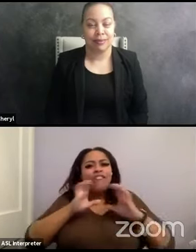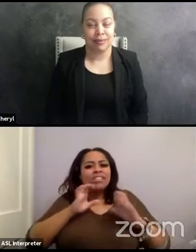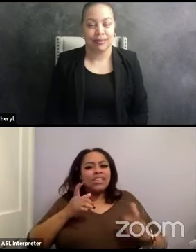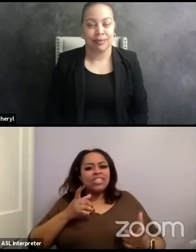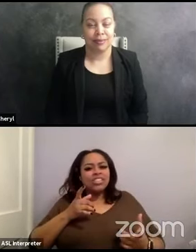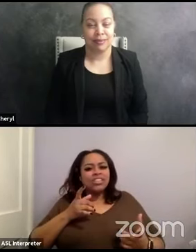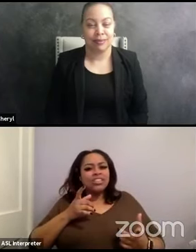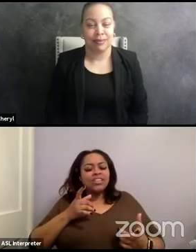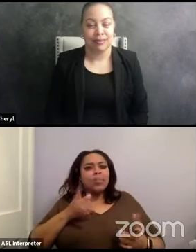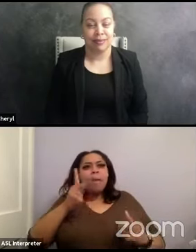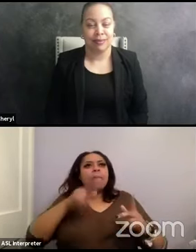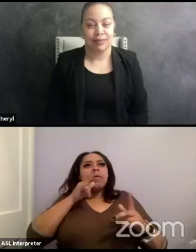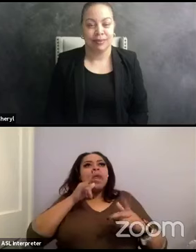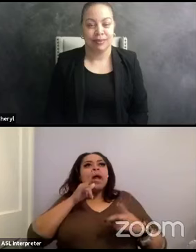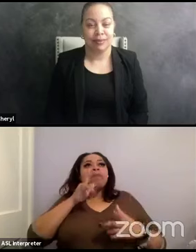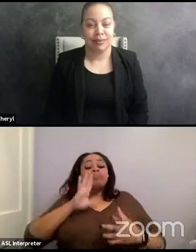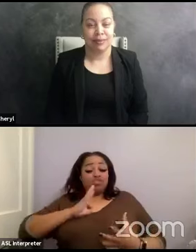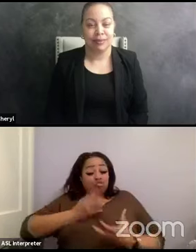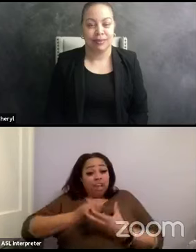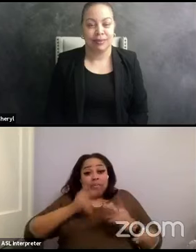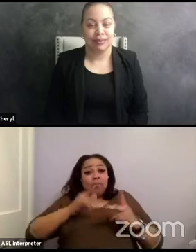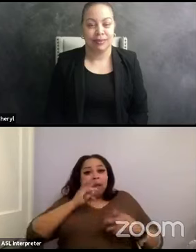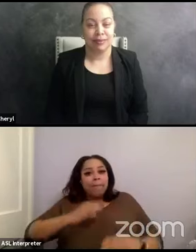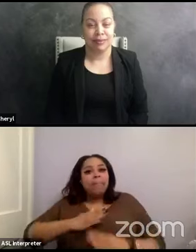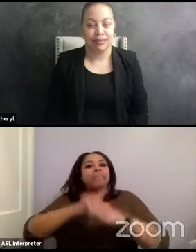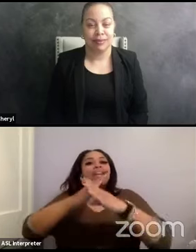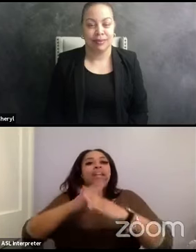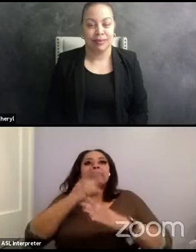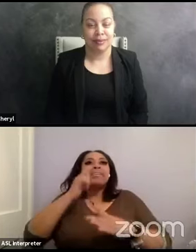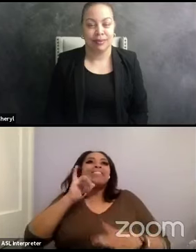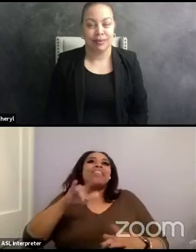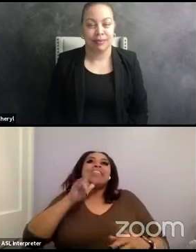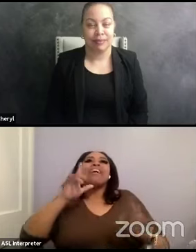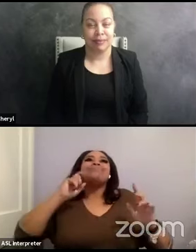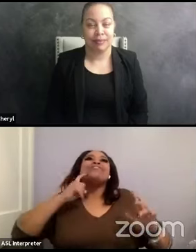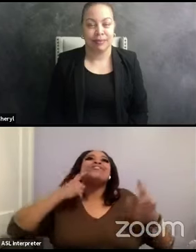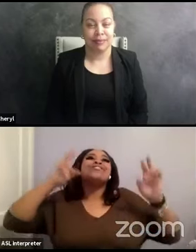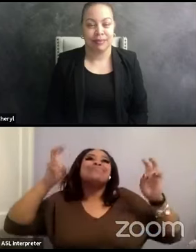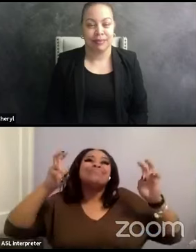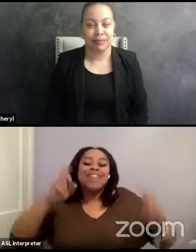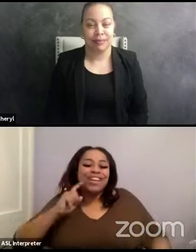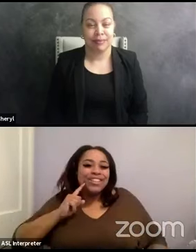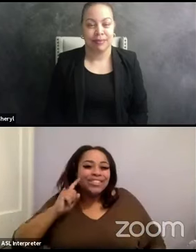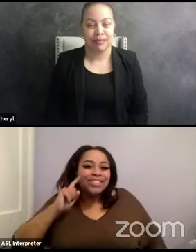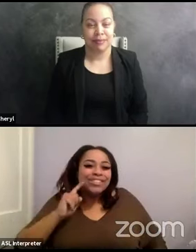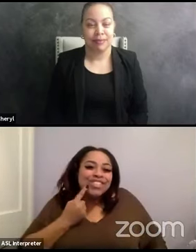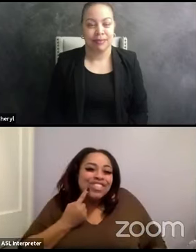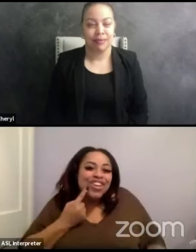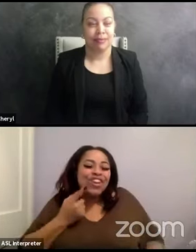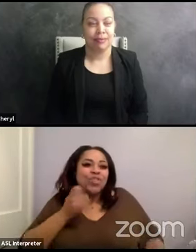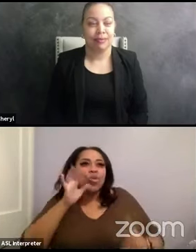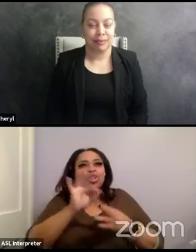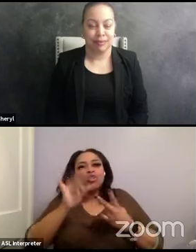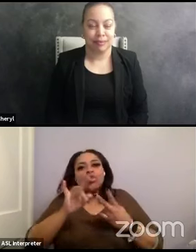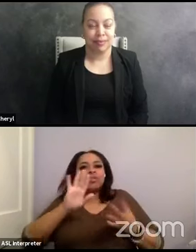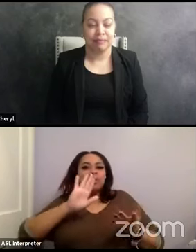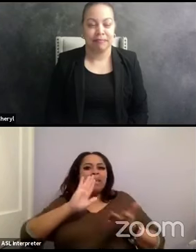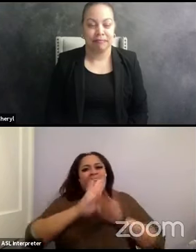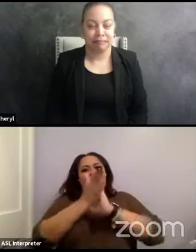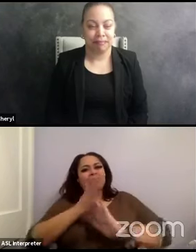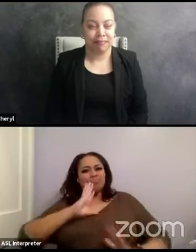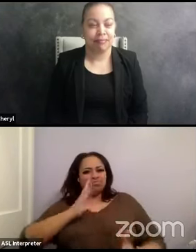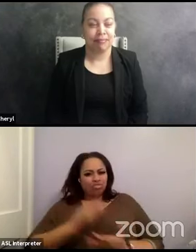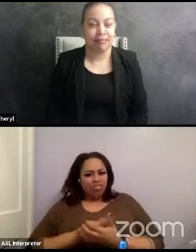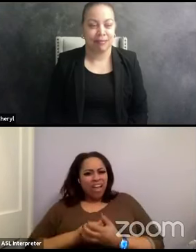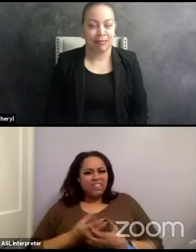are not being protected because it's like not that serious, or it's a choice to be trans? Yeah, and that